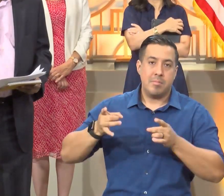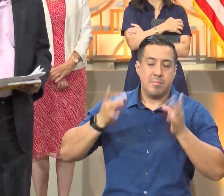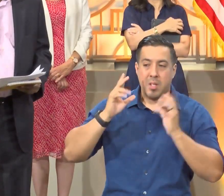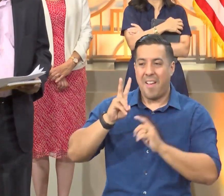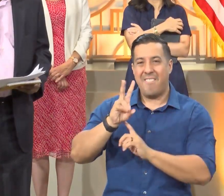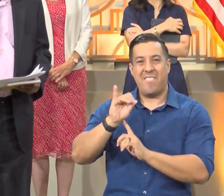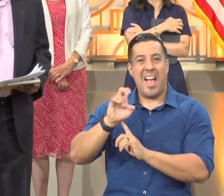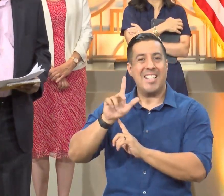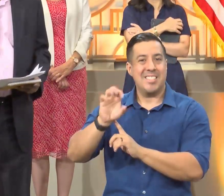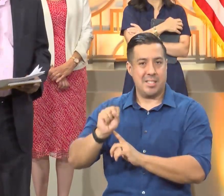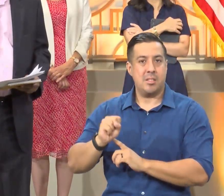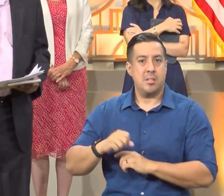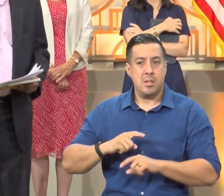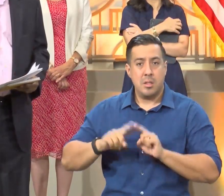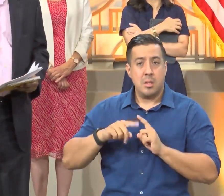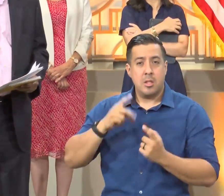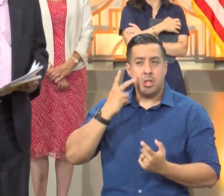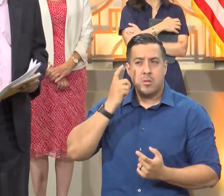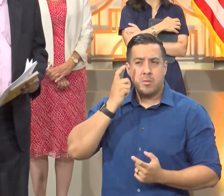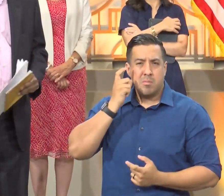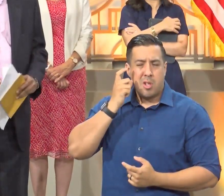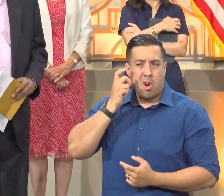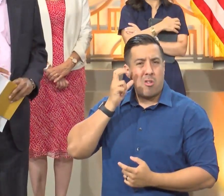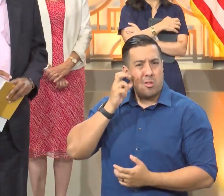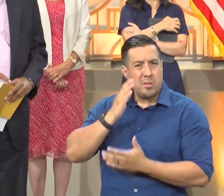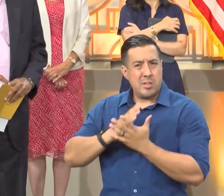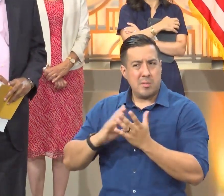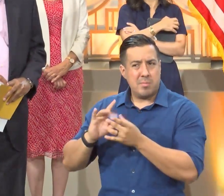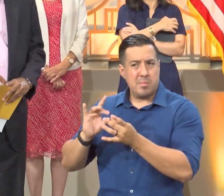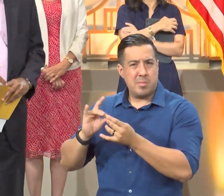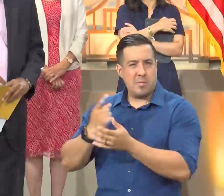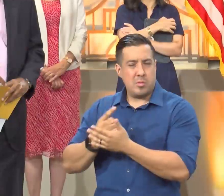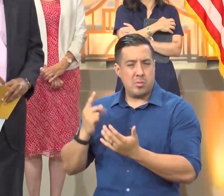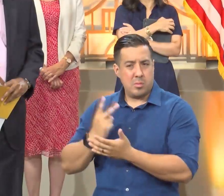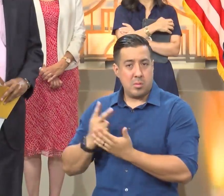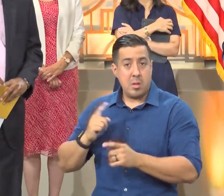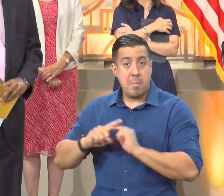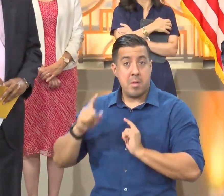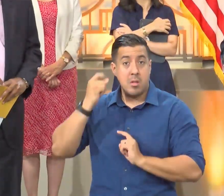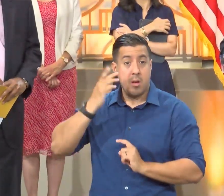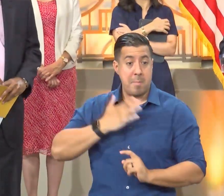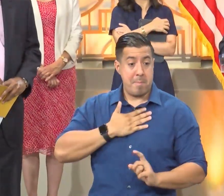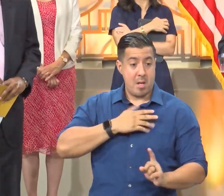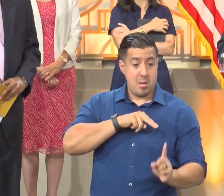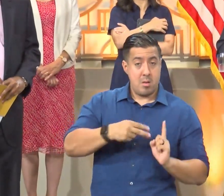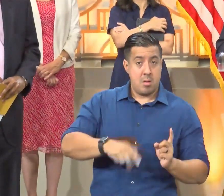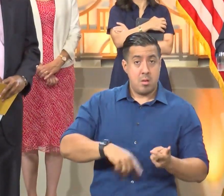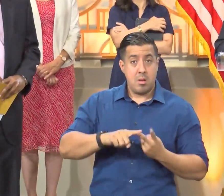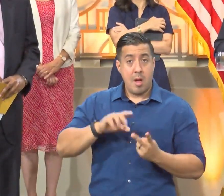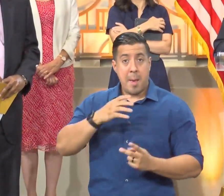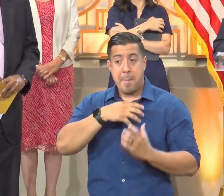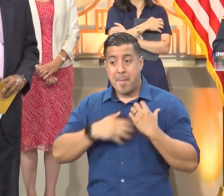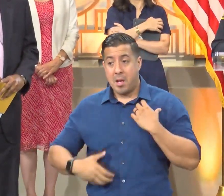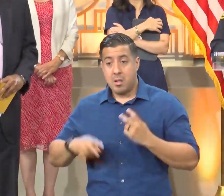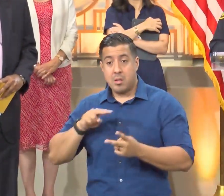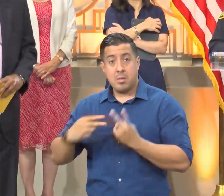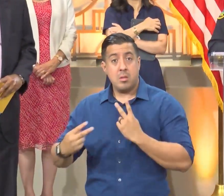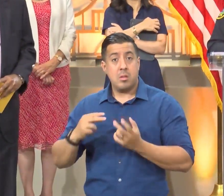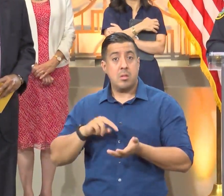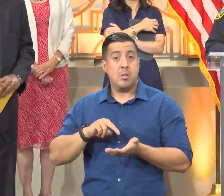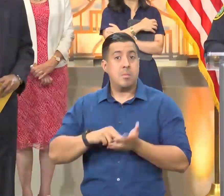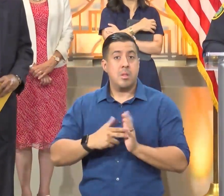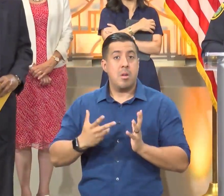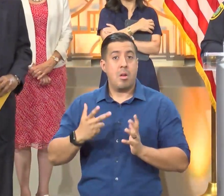And we heard some chatter a few weeks ago, but let me tell you something, from my standpoint and my mayor's standpoint, every block in this city